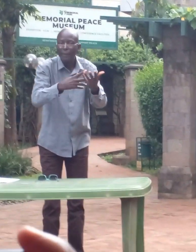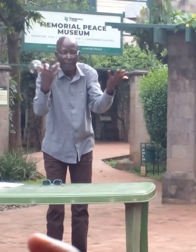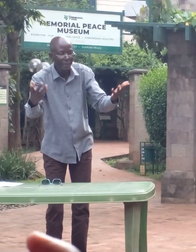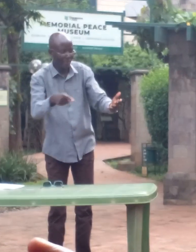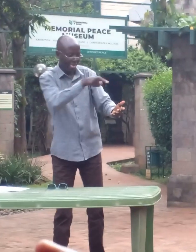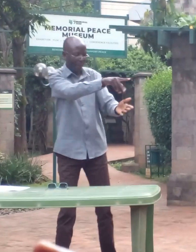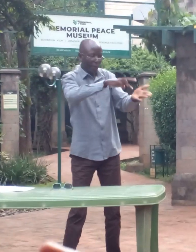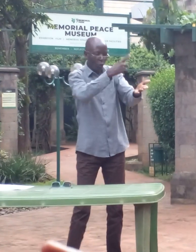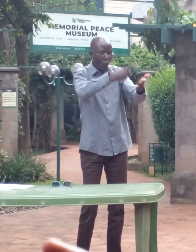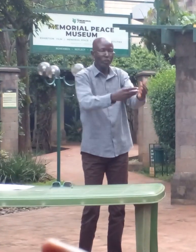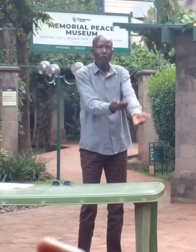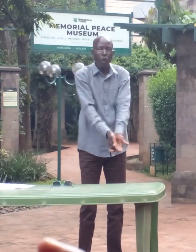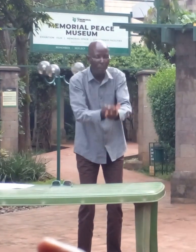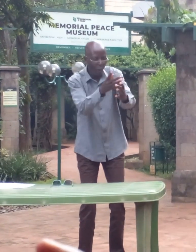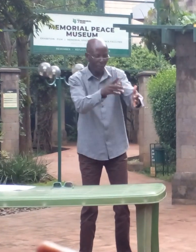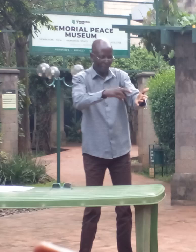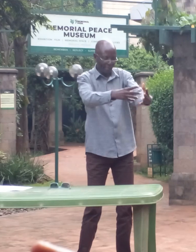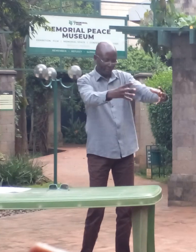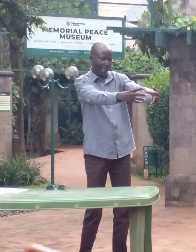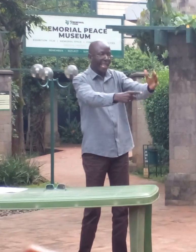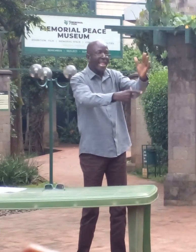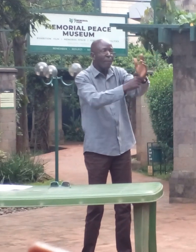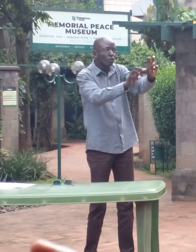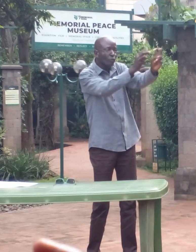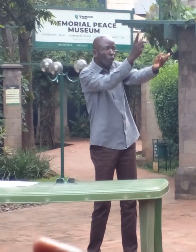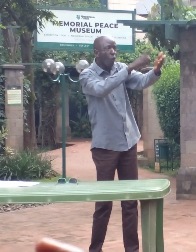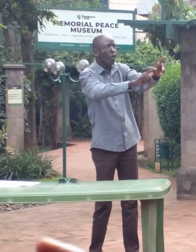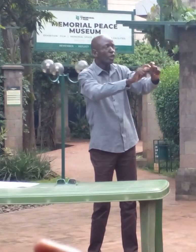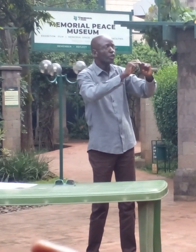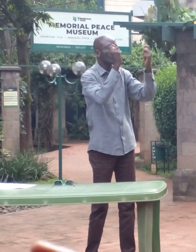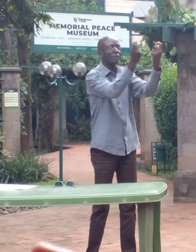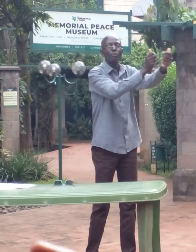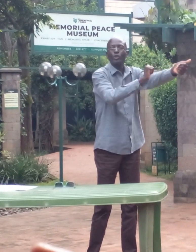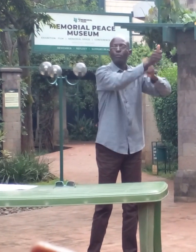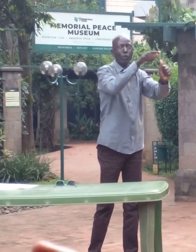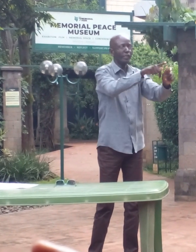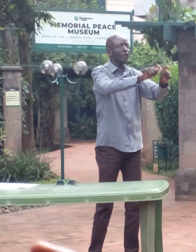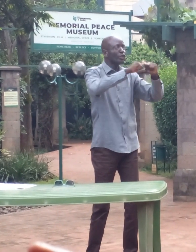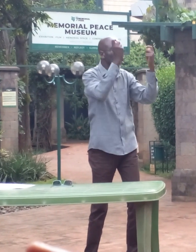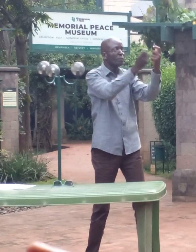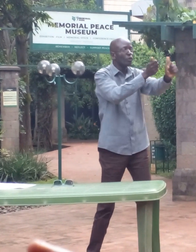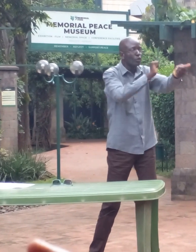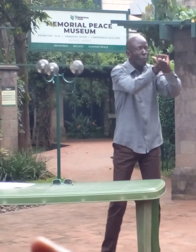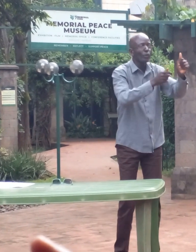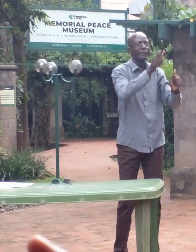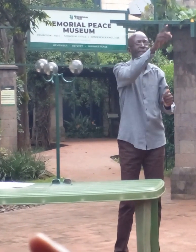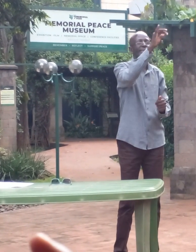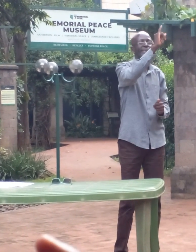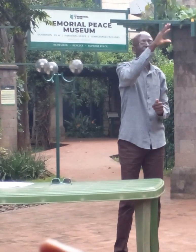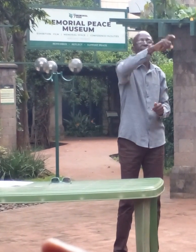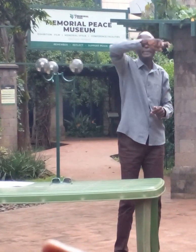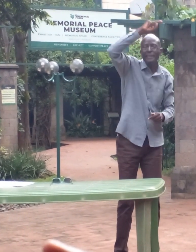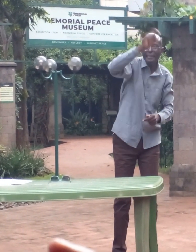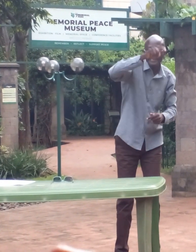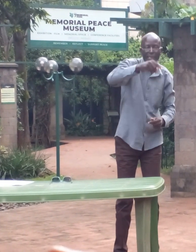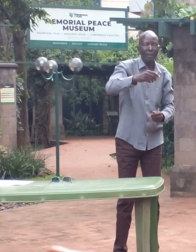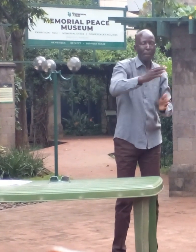about 10 or 7. Yes. So this is a team group, a team sport. The